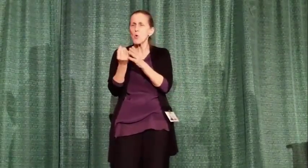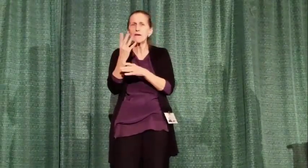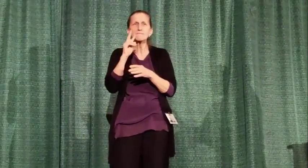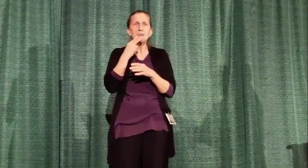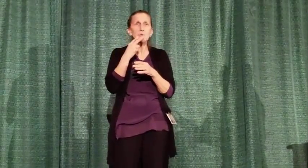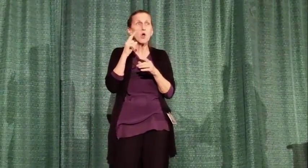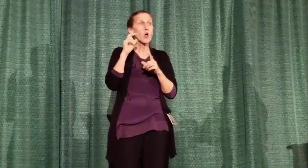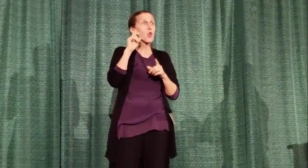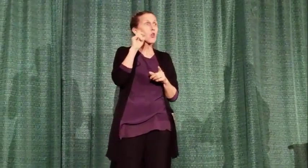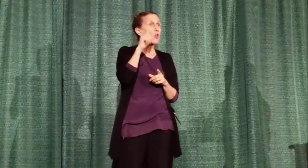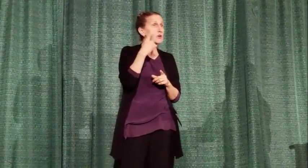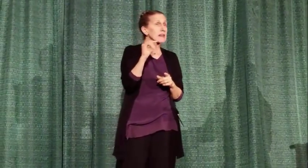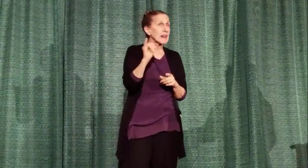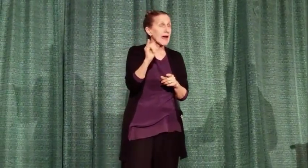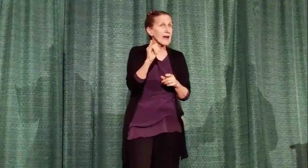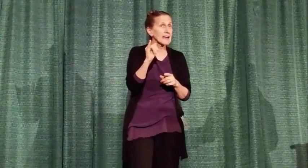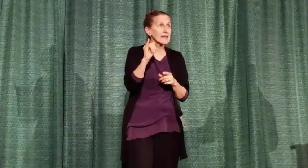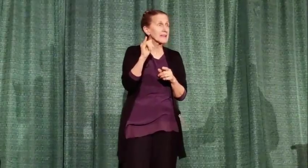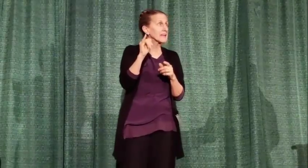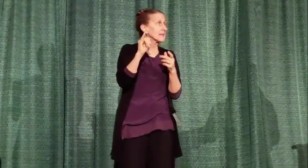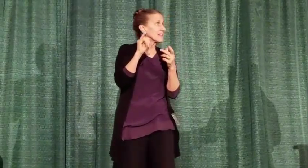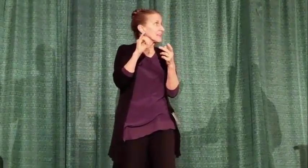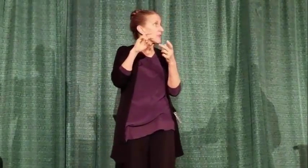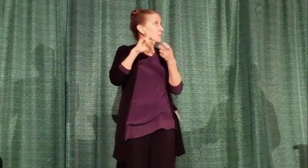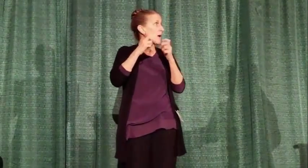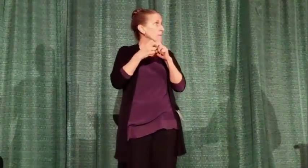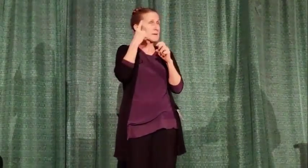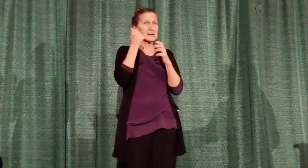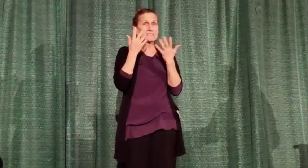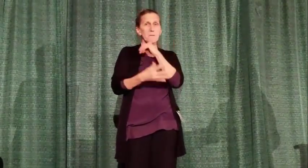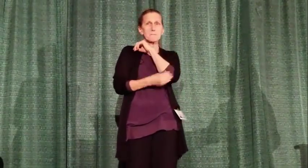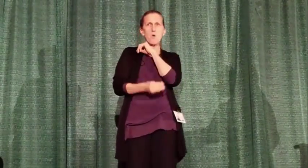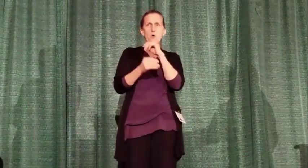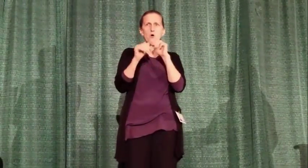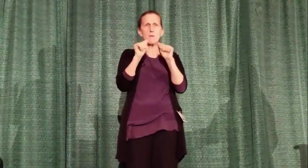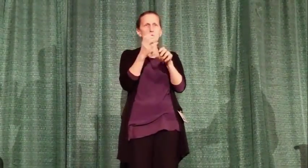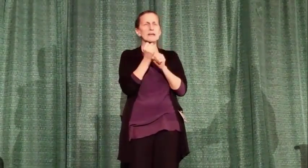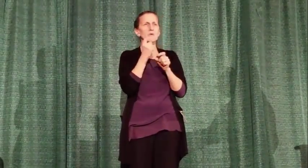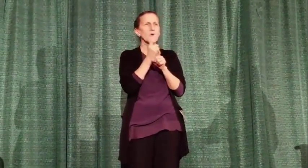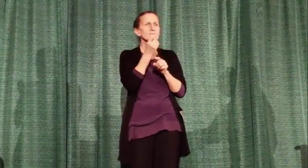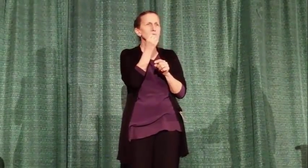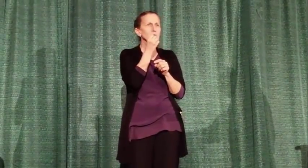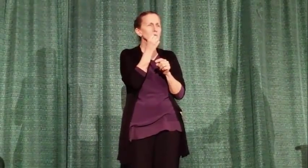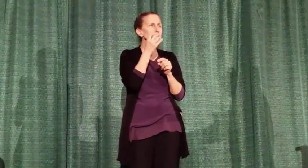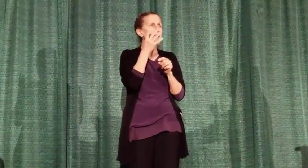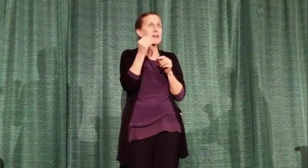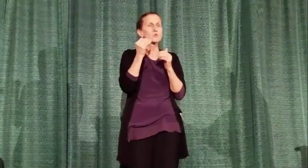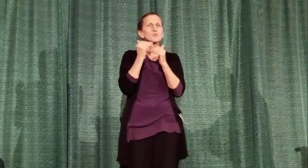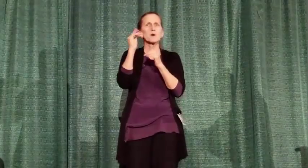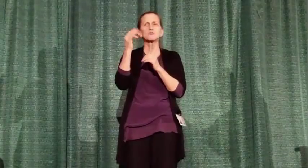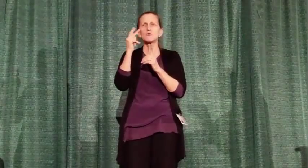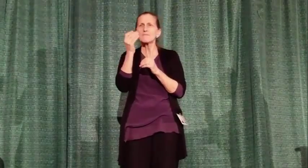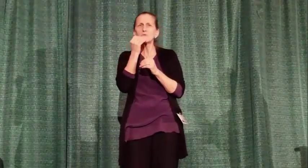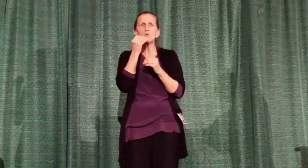is it looks like there's problems in that community because they have poor access to food, and especially eating junk food and